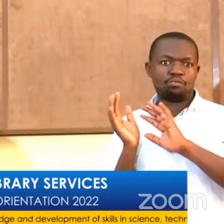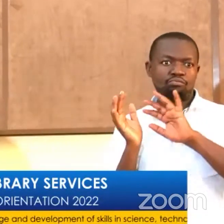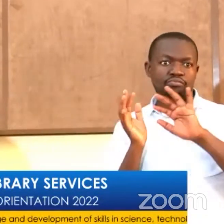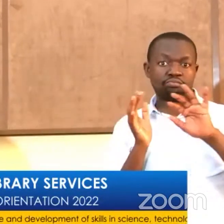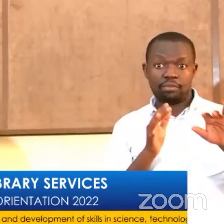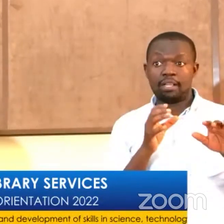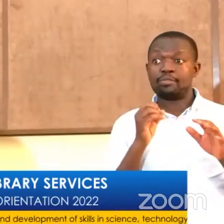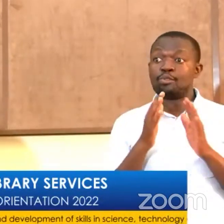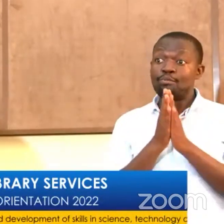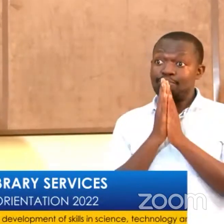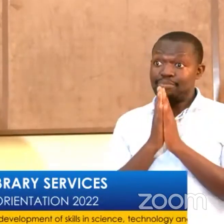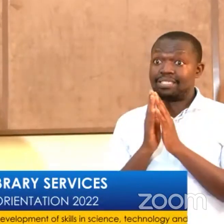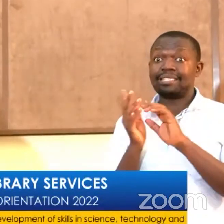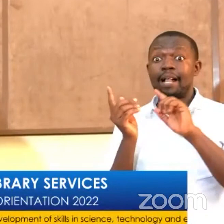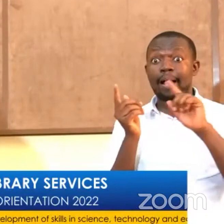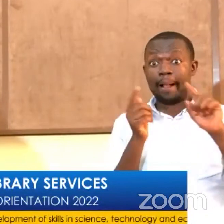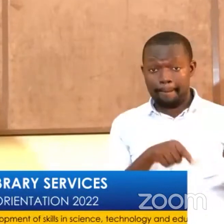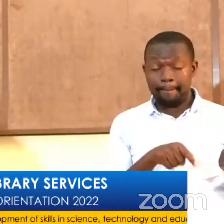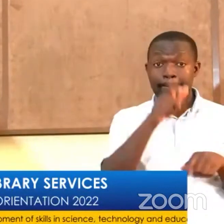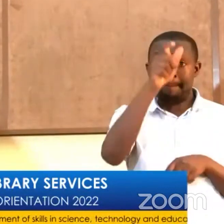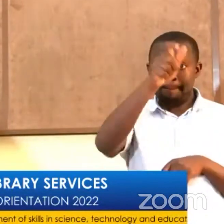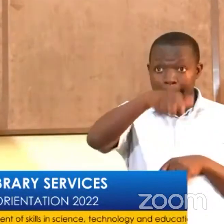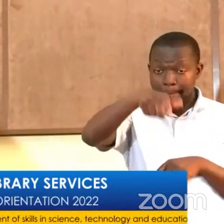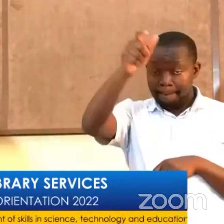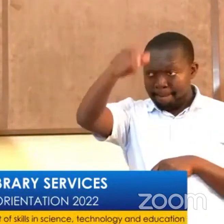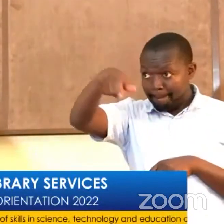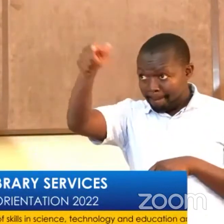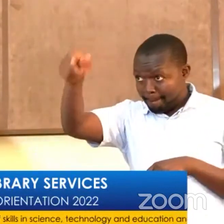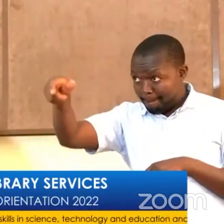to attend in person.